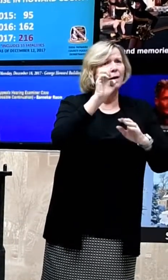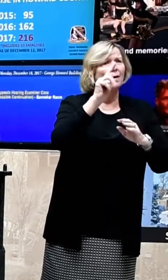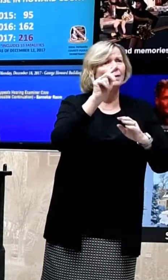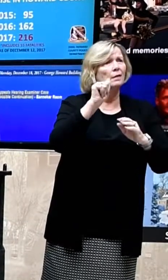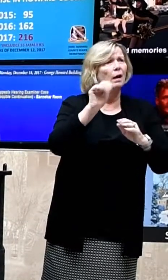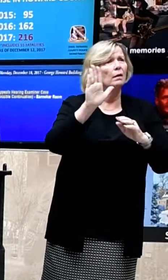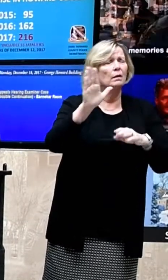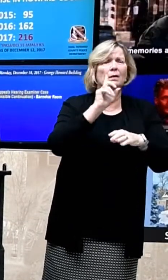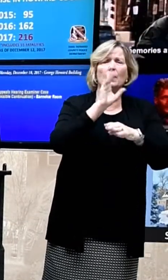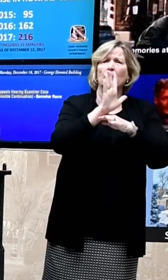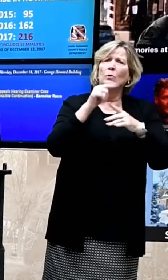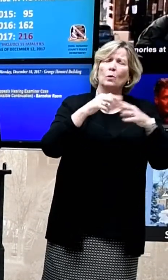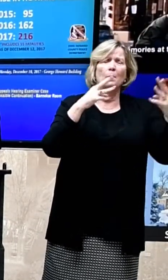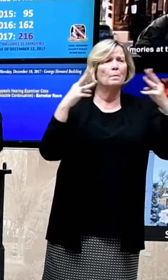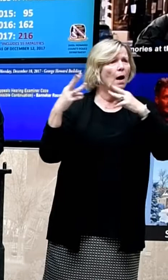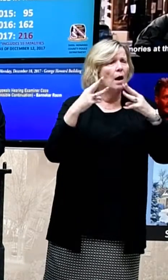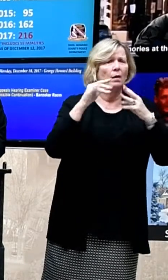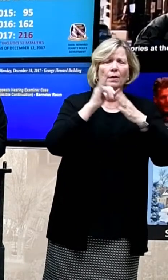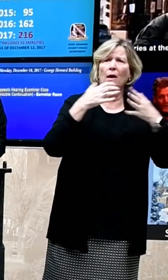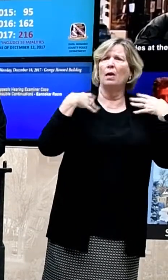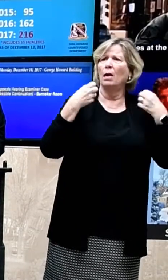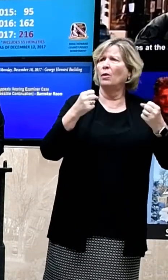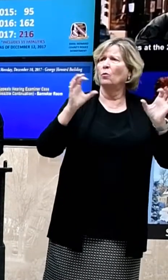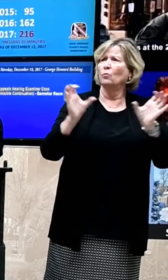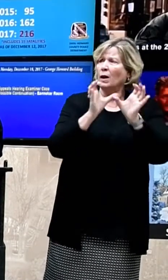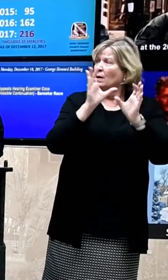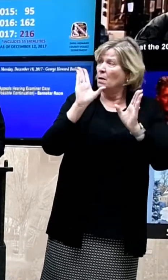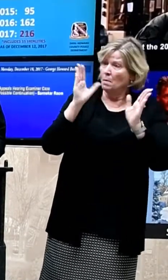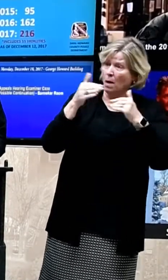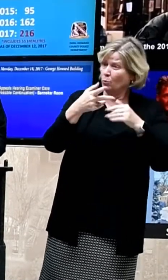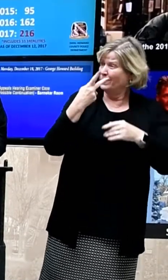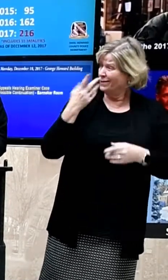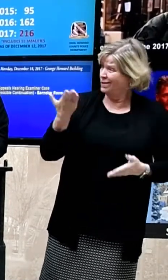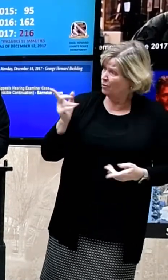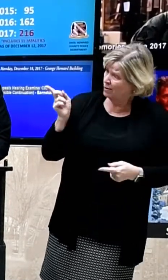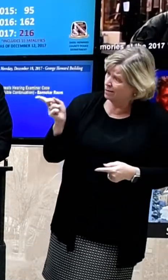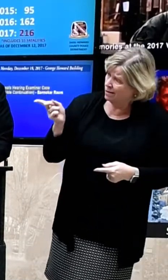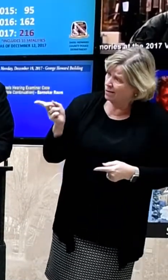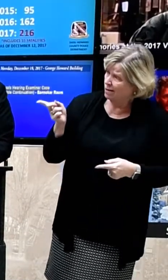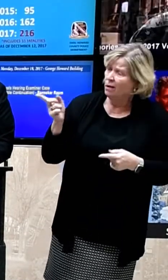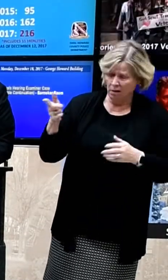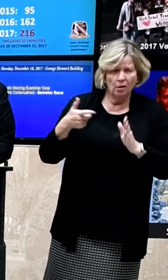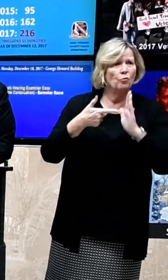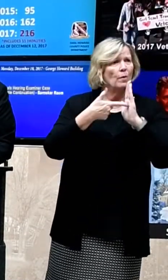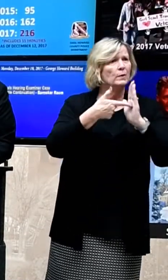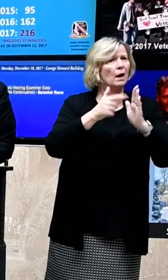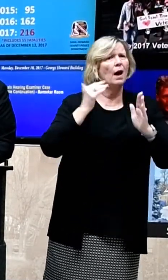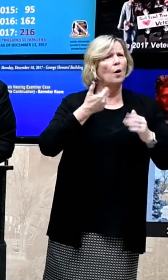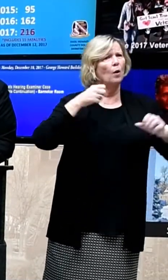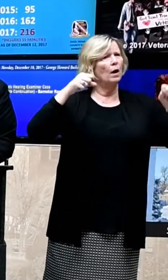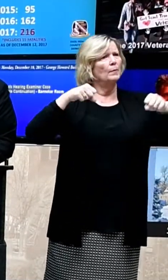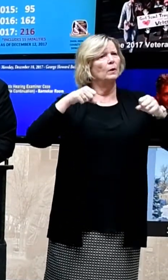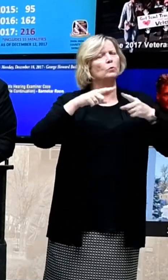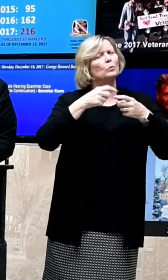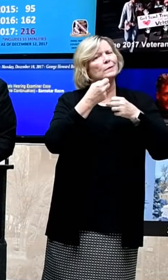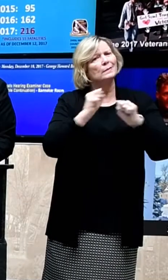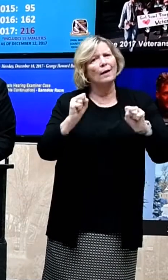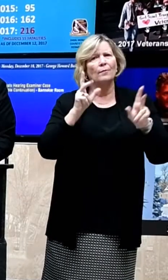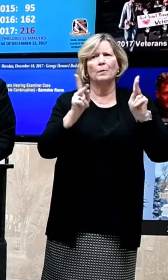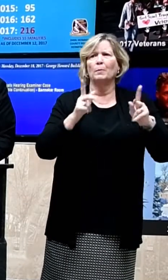this health crisis. These boxes you see piled right here, they represent our ability to save